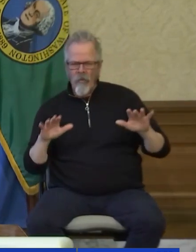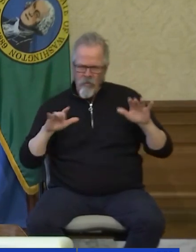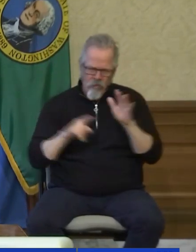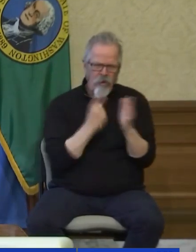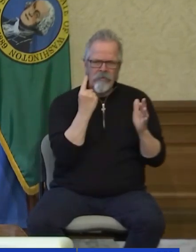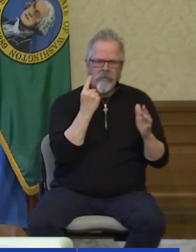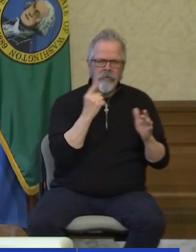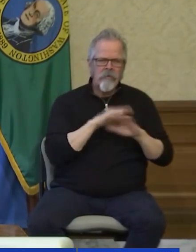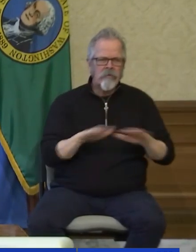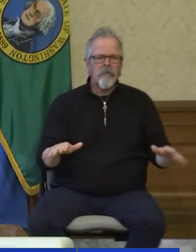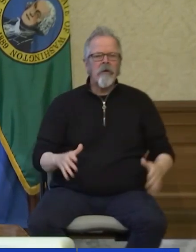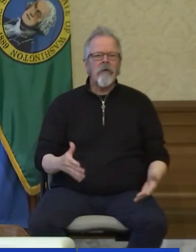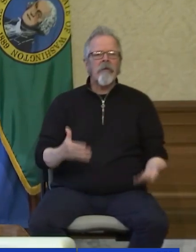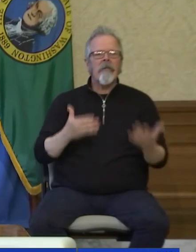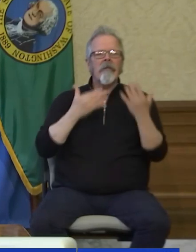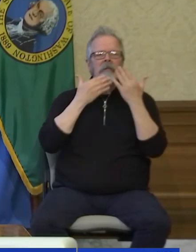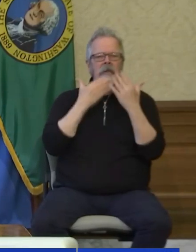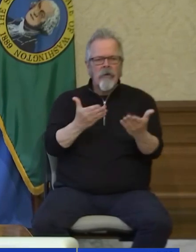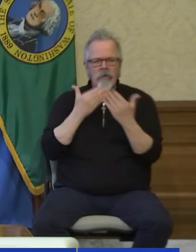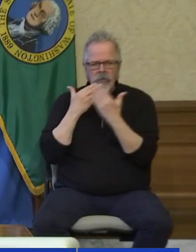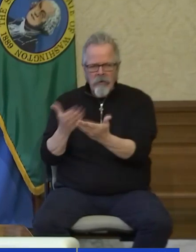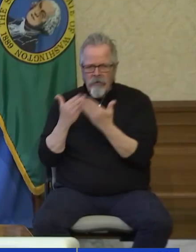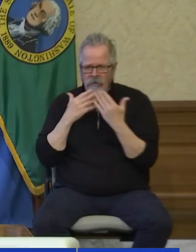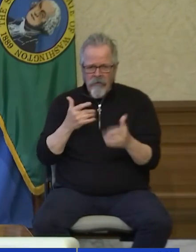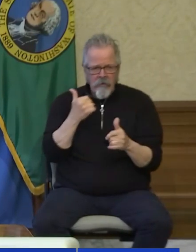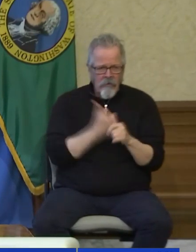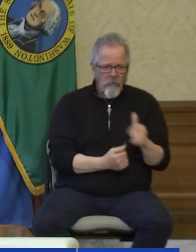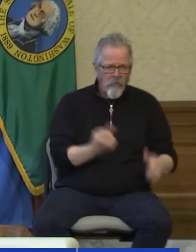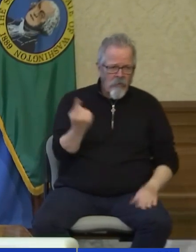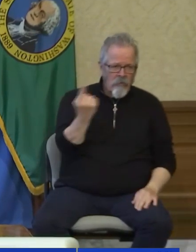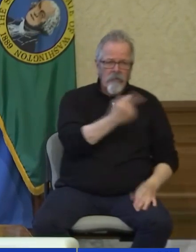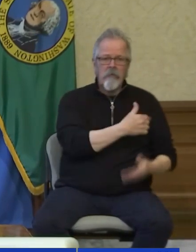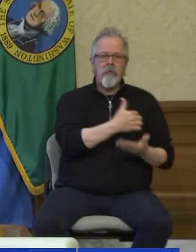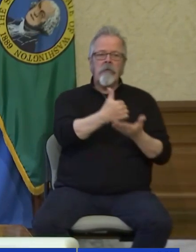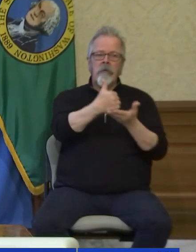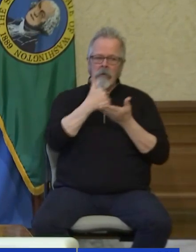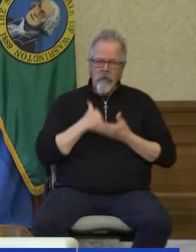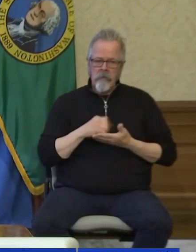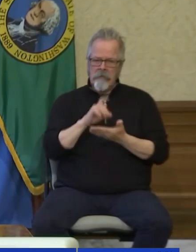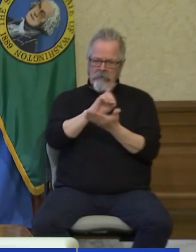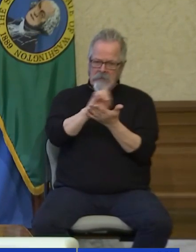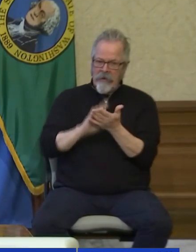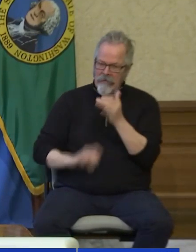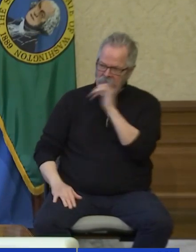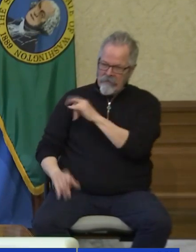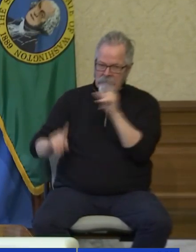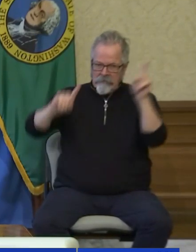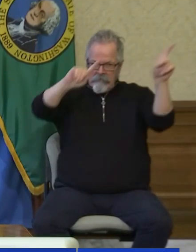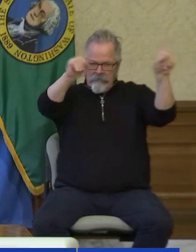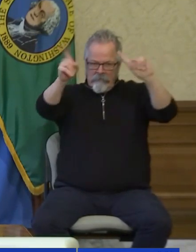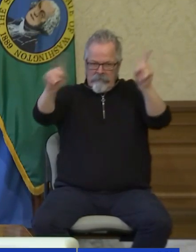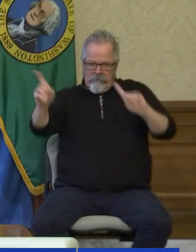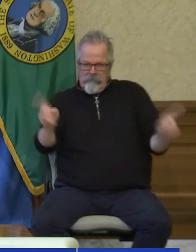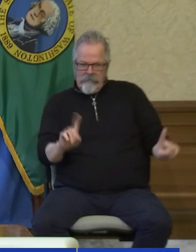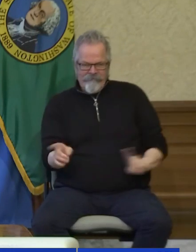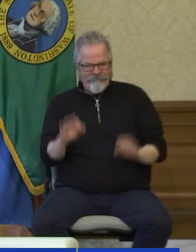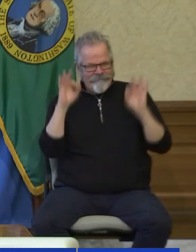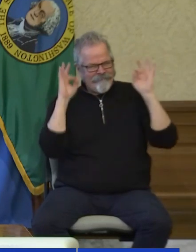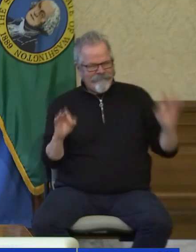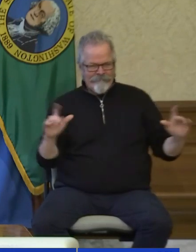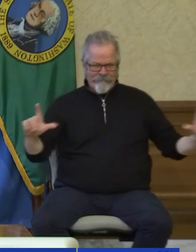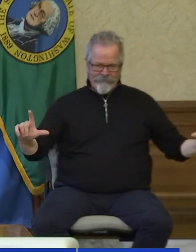reopening Washington plan. I think it's comprehensive, it's strategic, it's data-driven. It responds to the